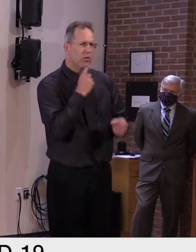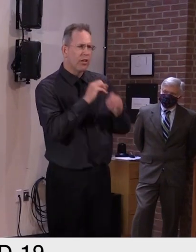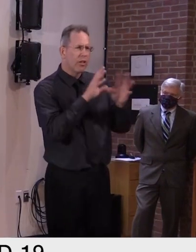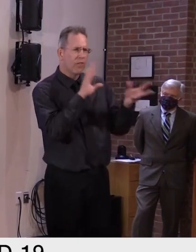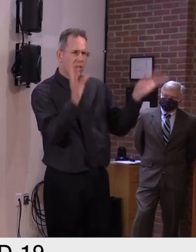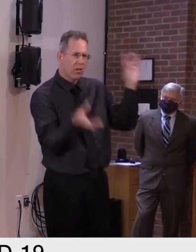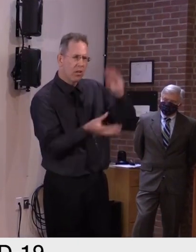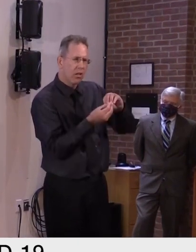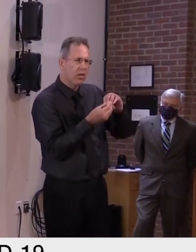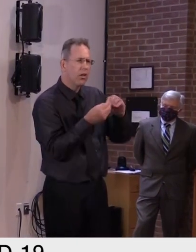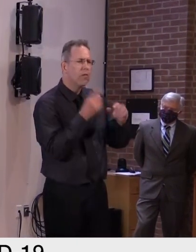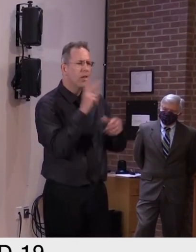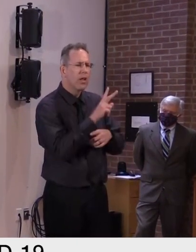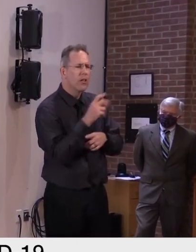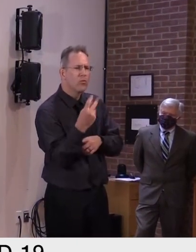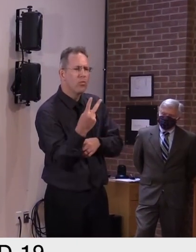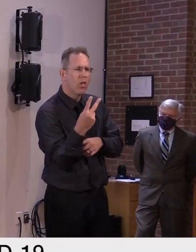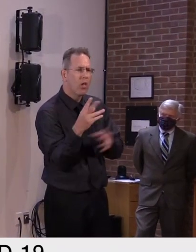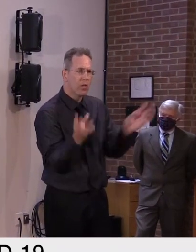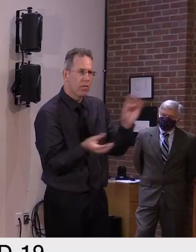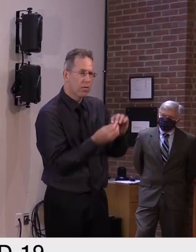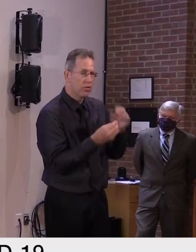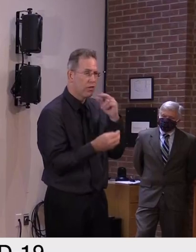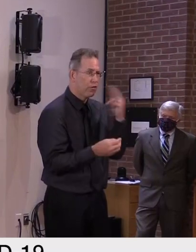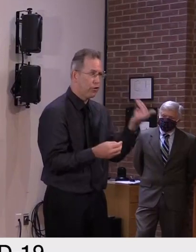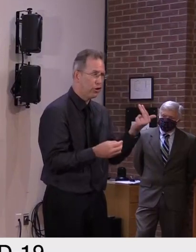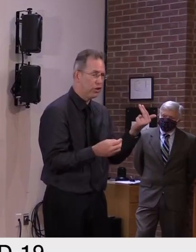That is correct. Okay.